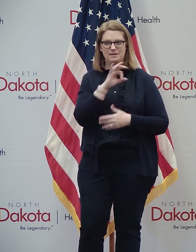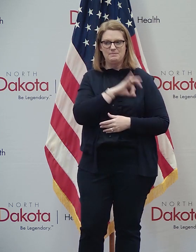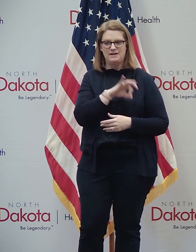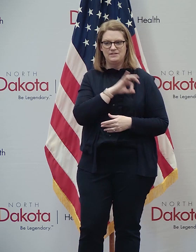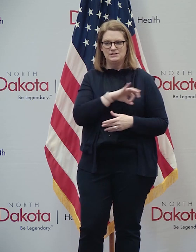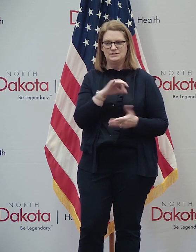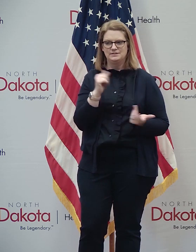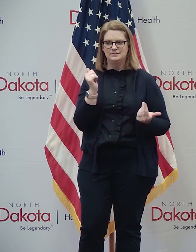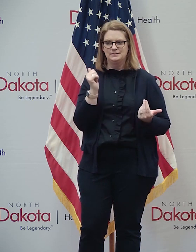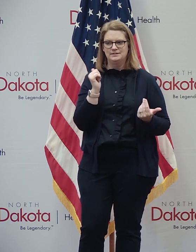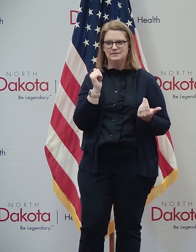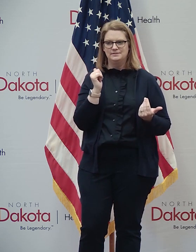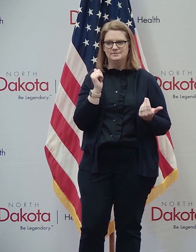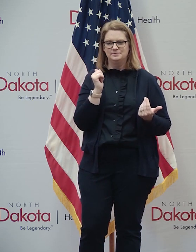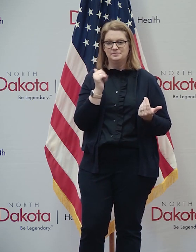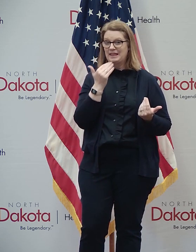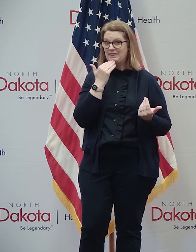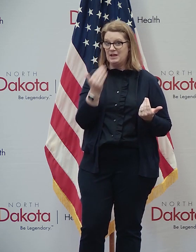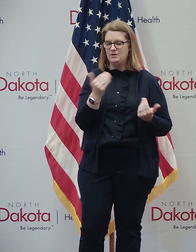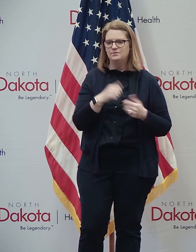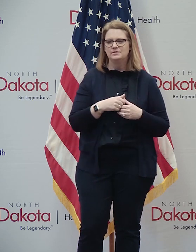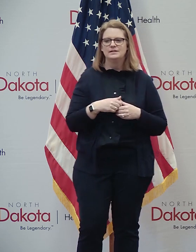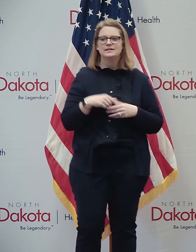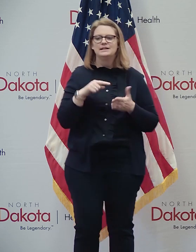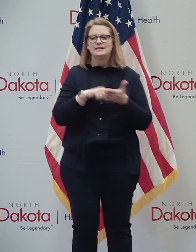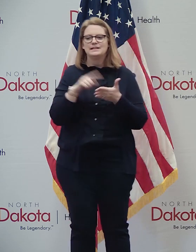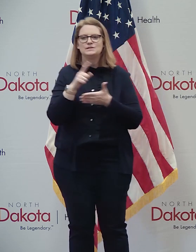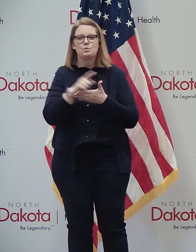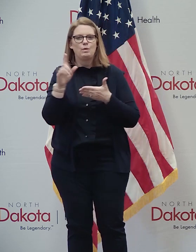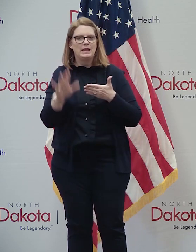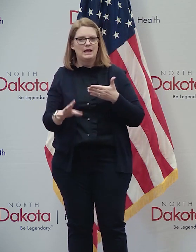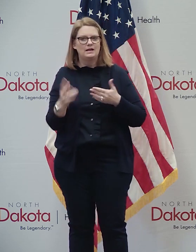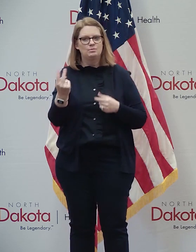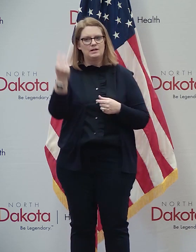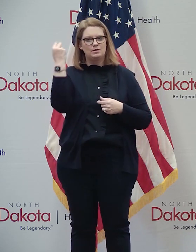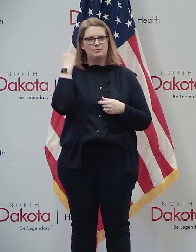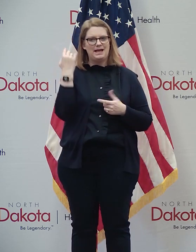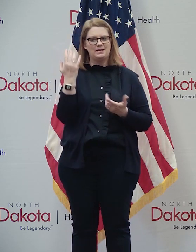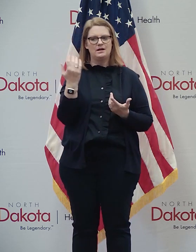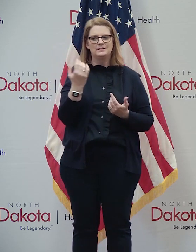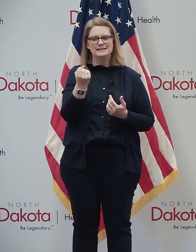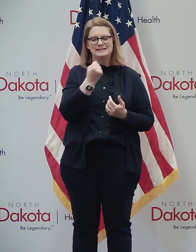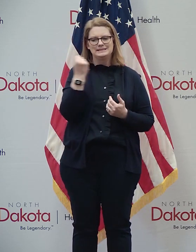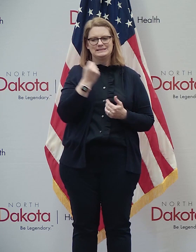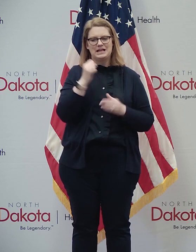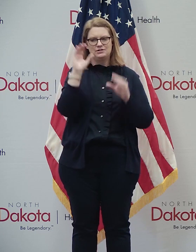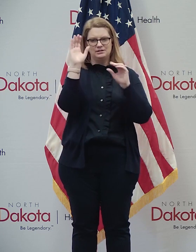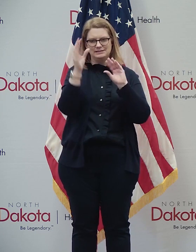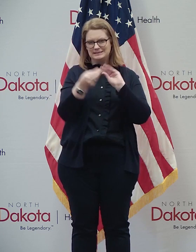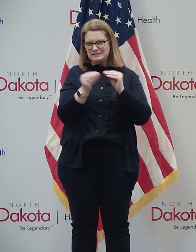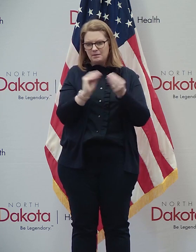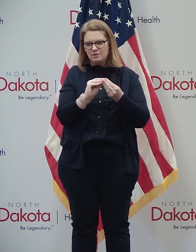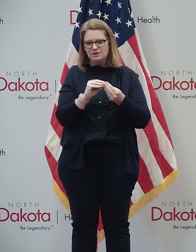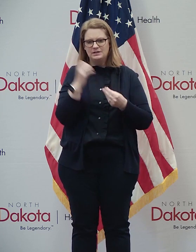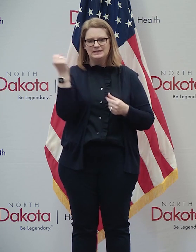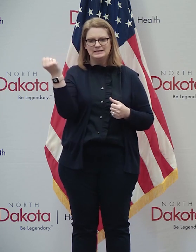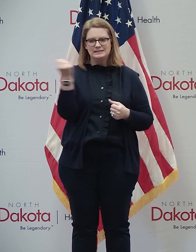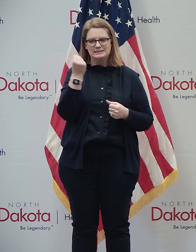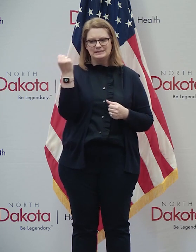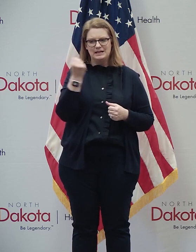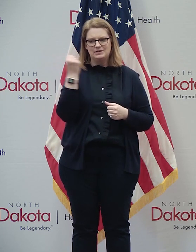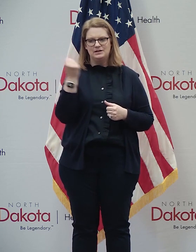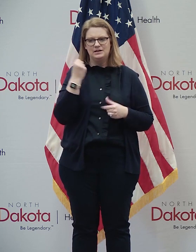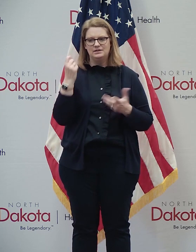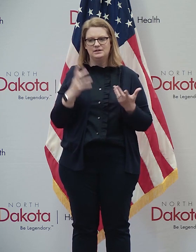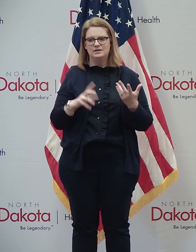you. Over the weekend, look back on Saturday's numbers. On Saturday, we reported